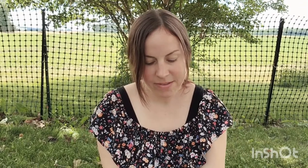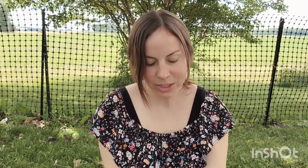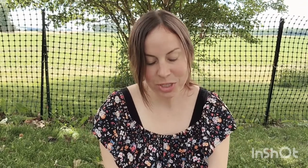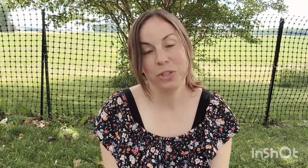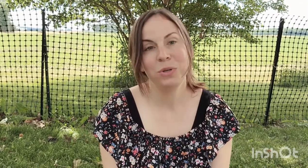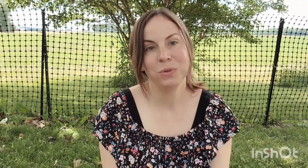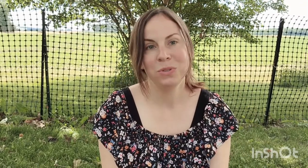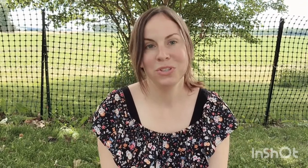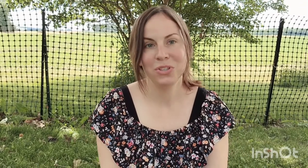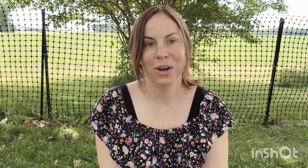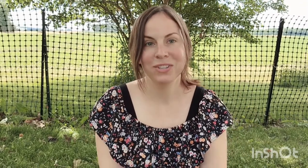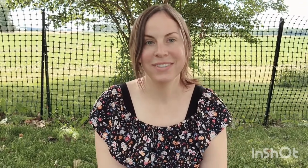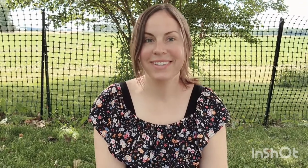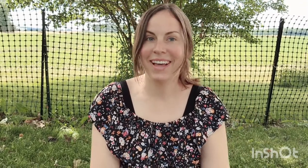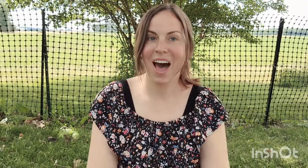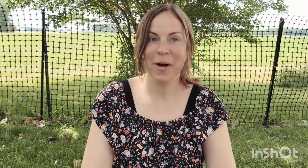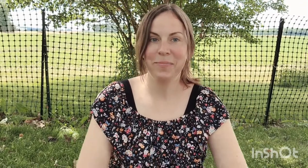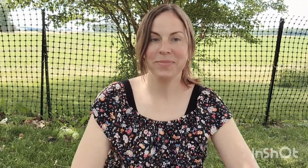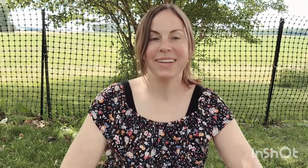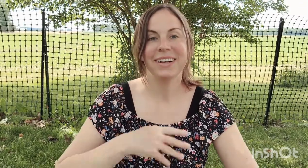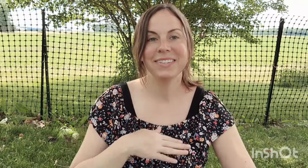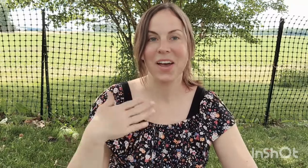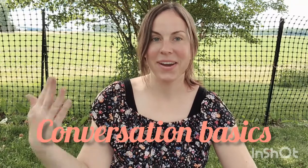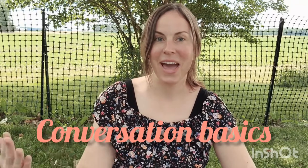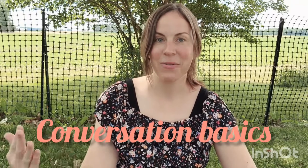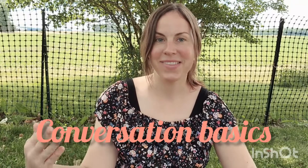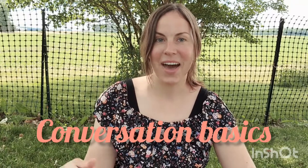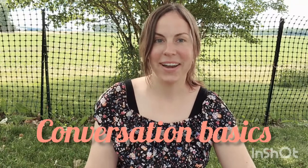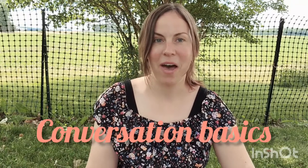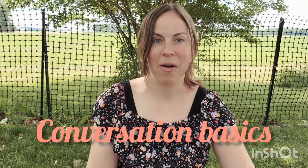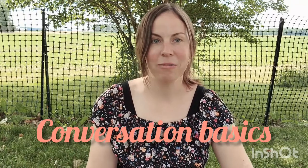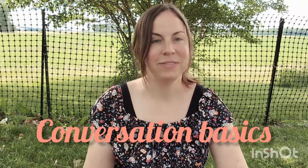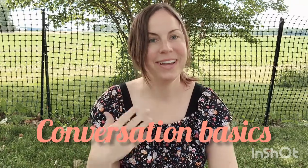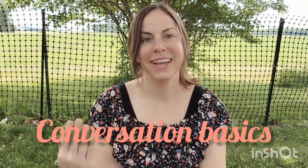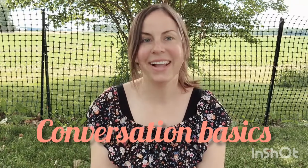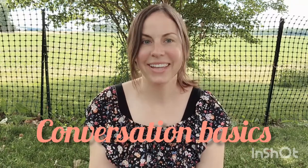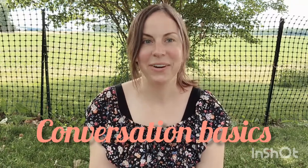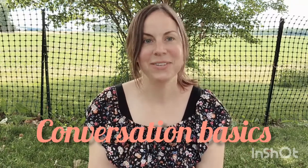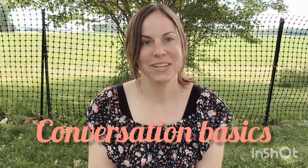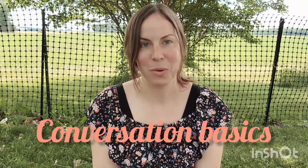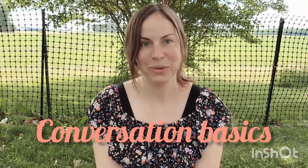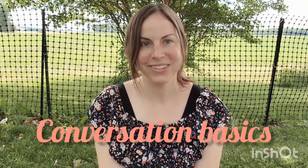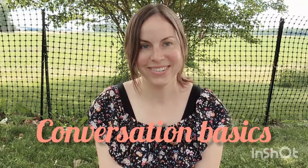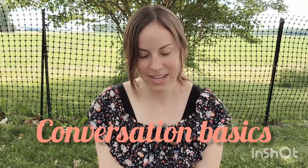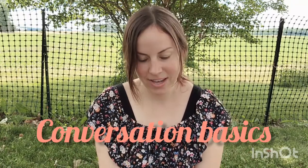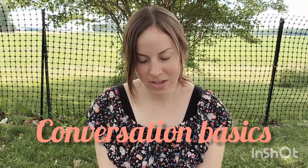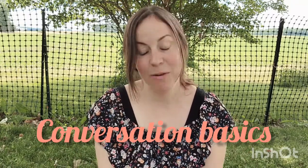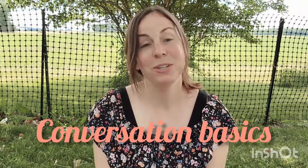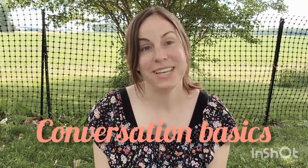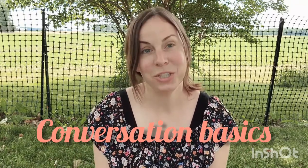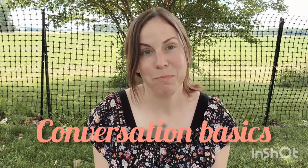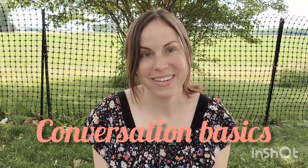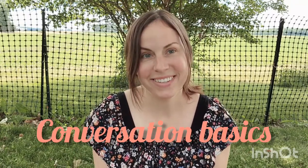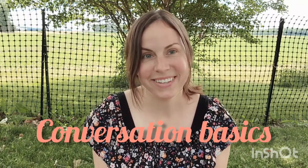Section 2 starts signing outside of letters and numbers, conversation basics.